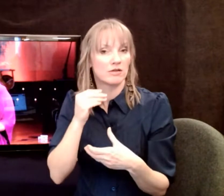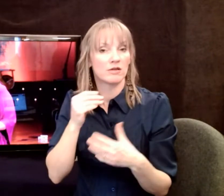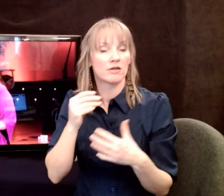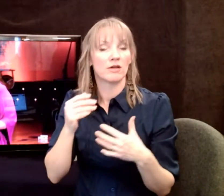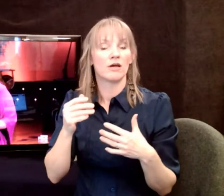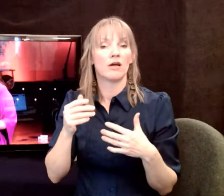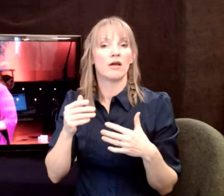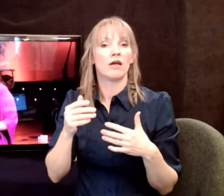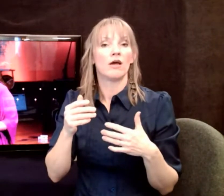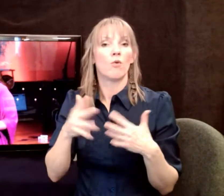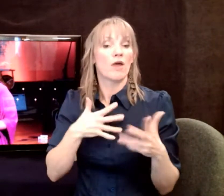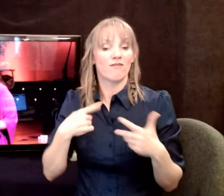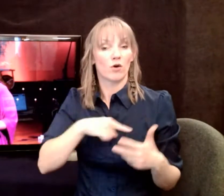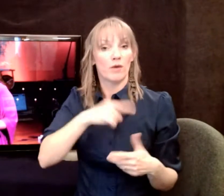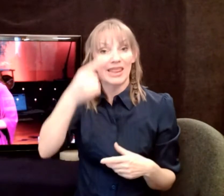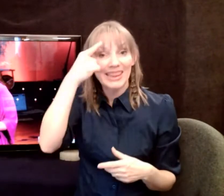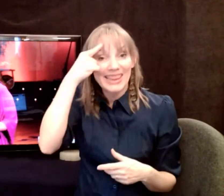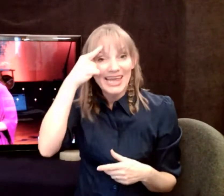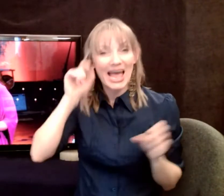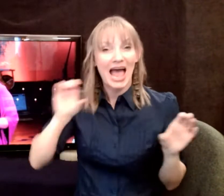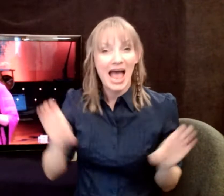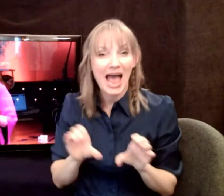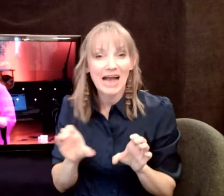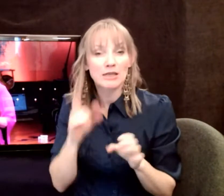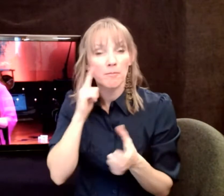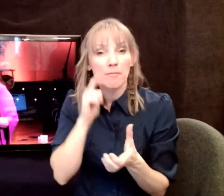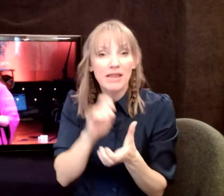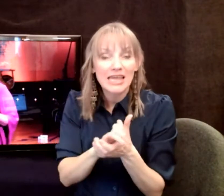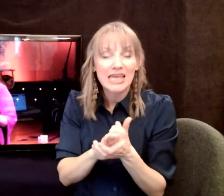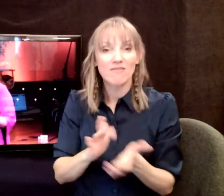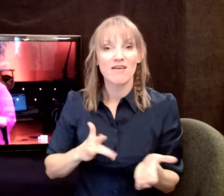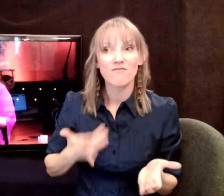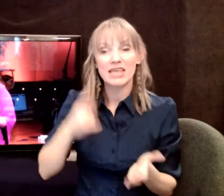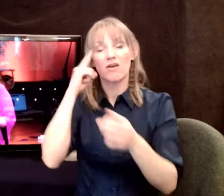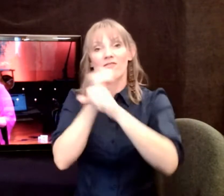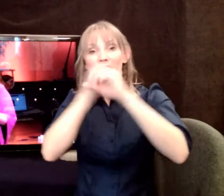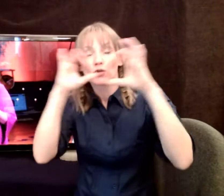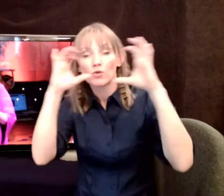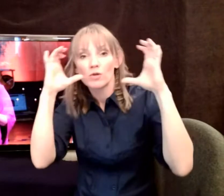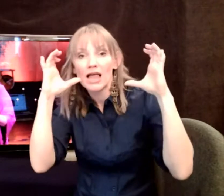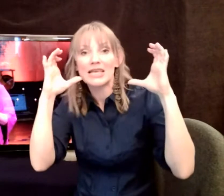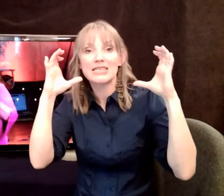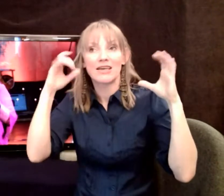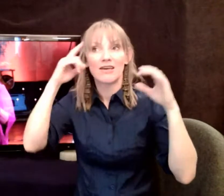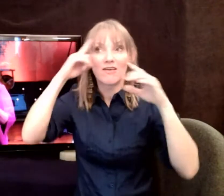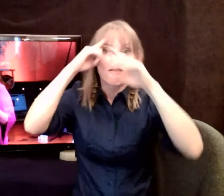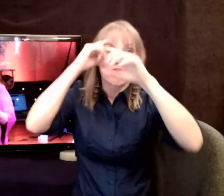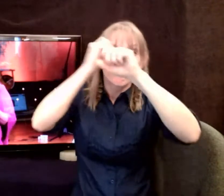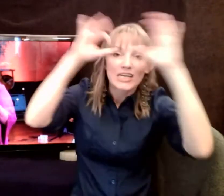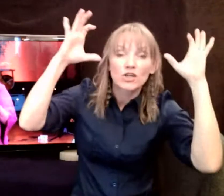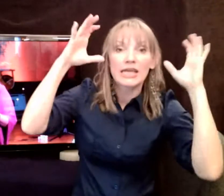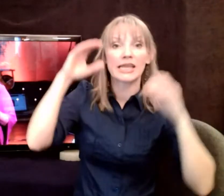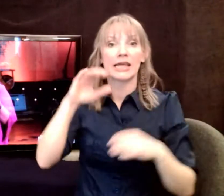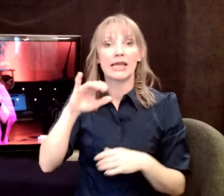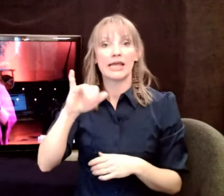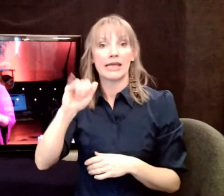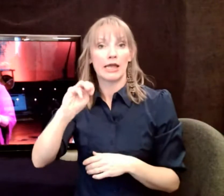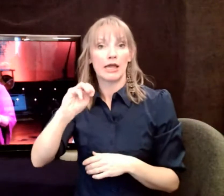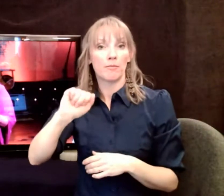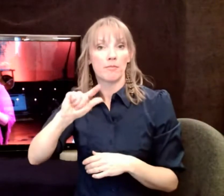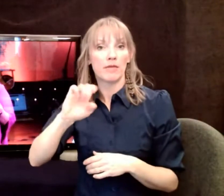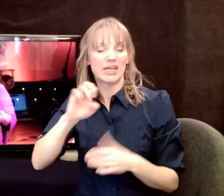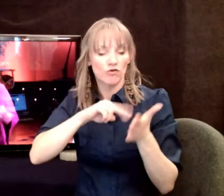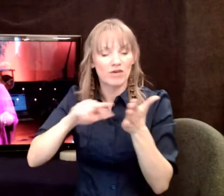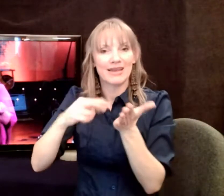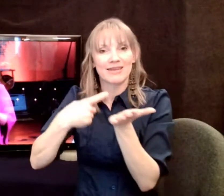think, act, believe in, feel, visualize, vision, image, read, and talk